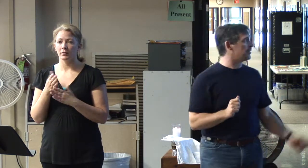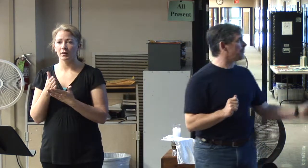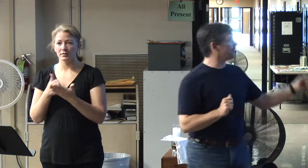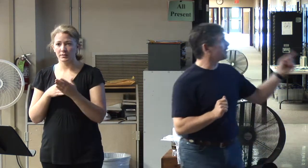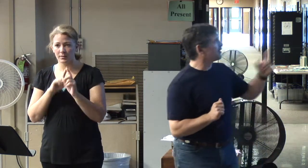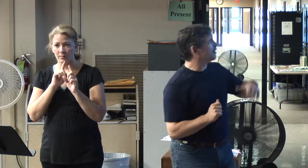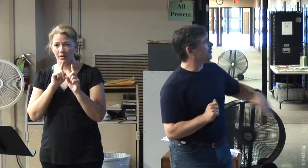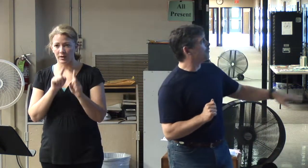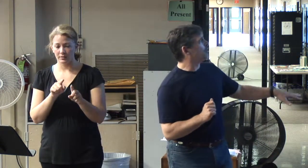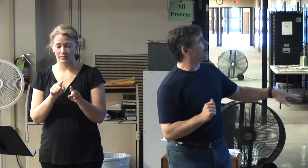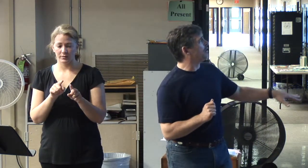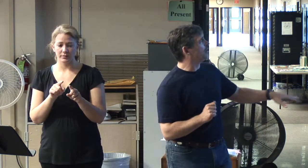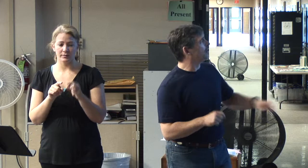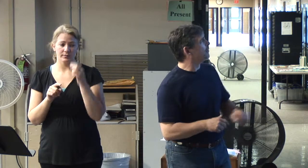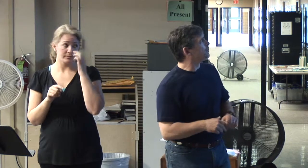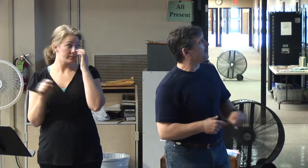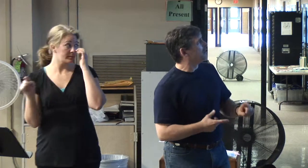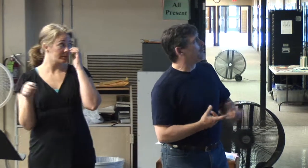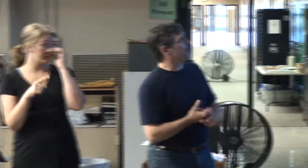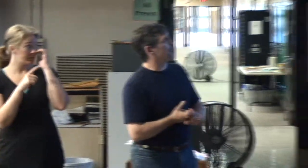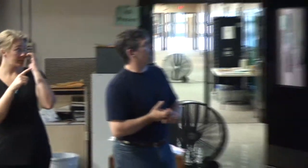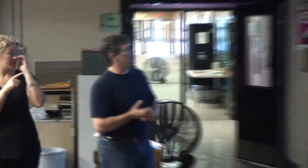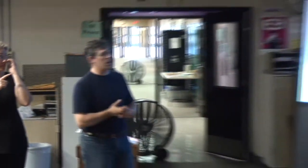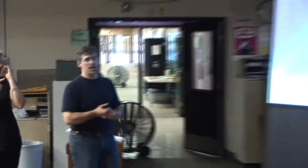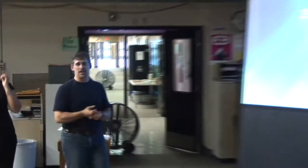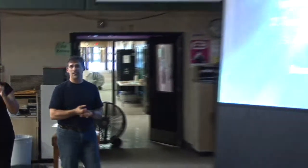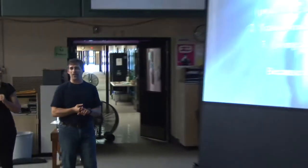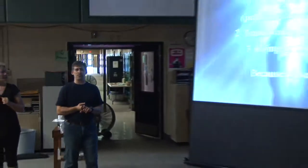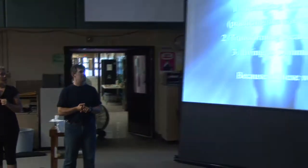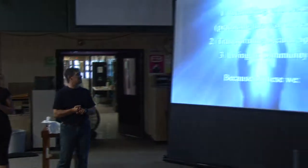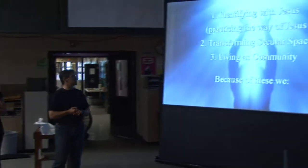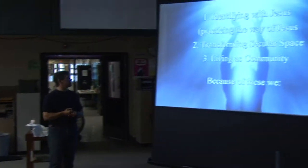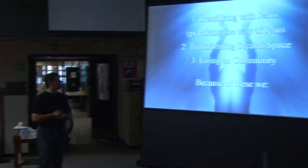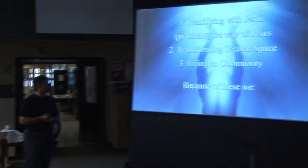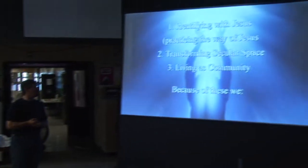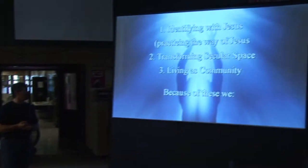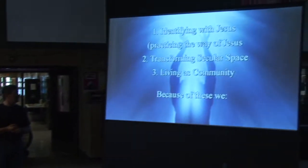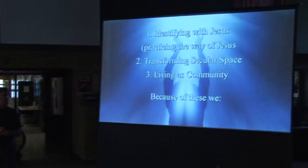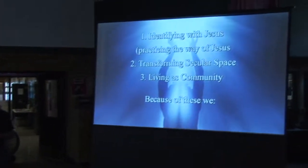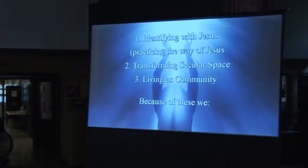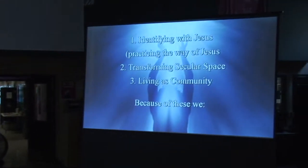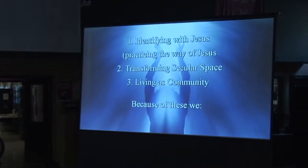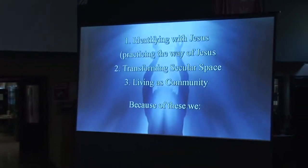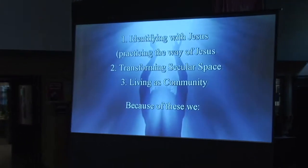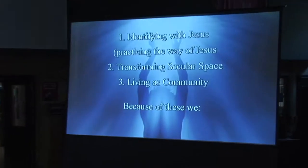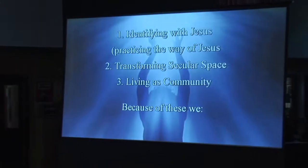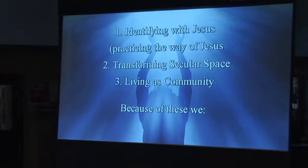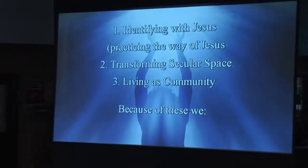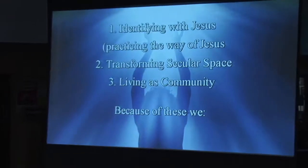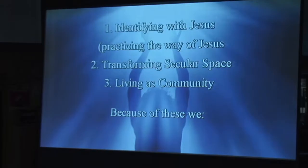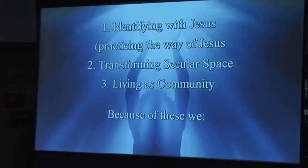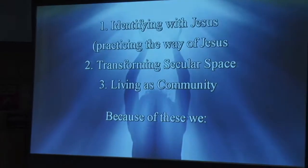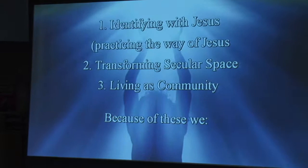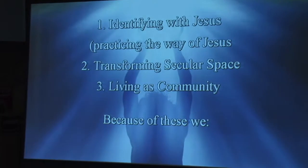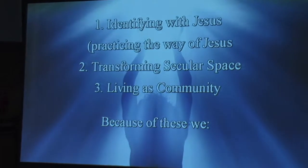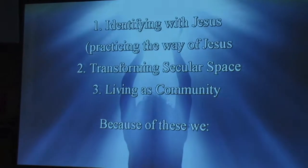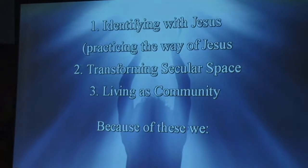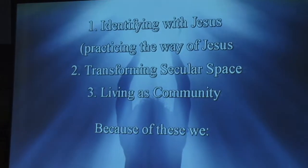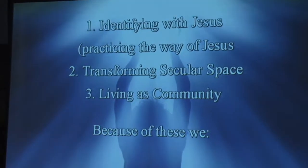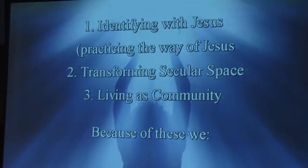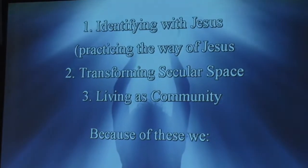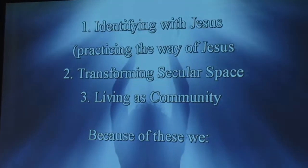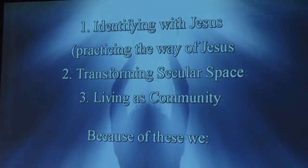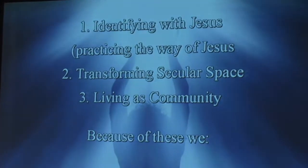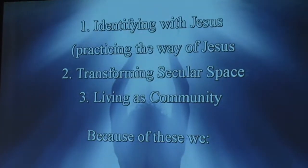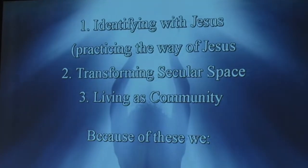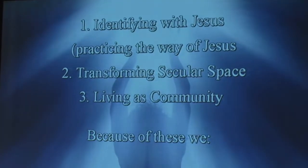us in that journey. We could. One, we want to identify with Jesus, right? We want to be about practicing the way of Jesus.